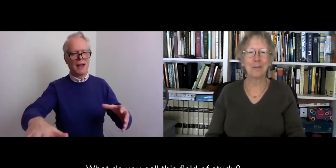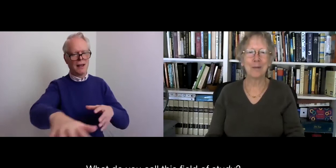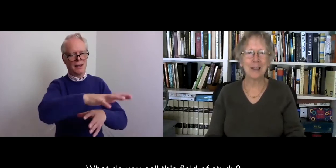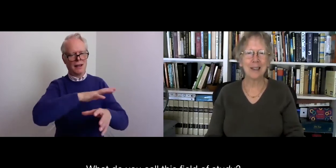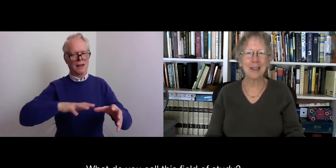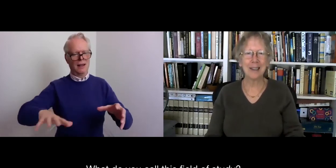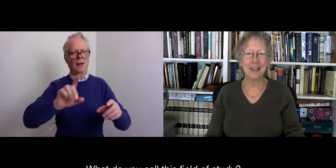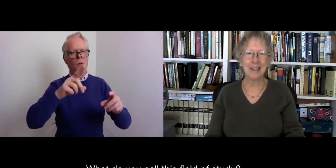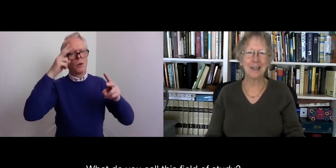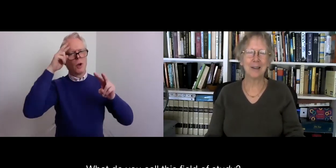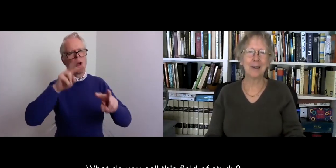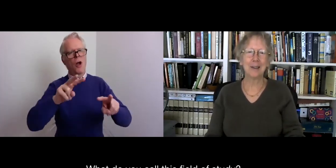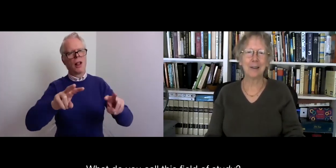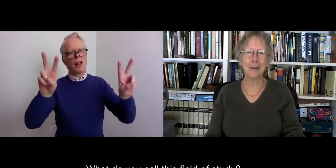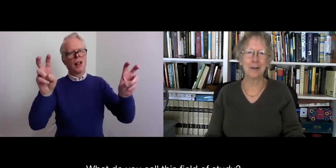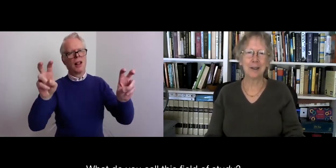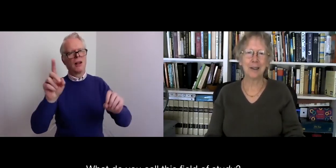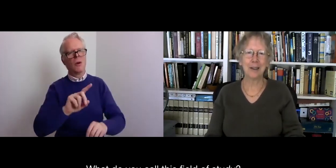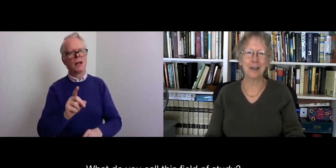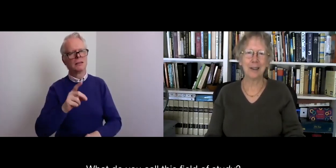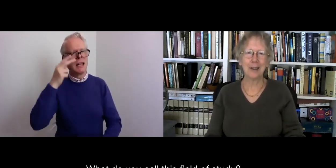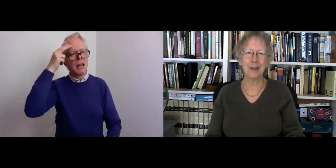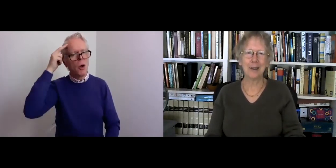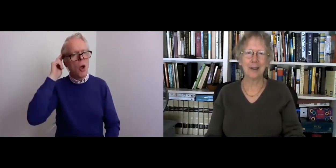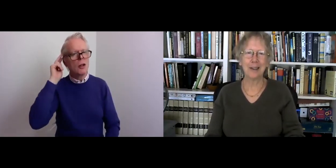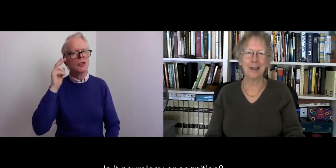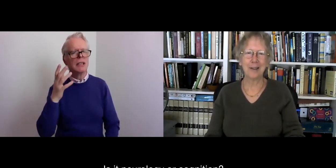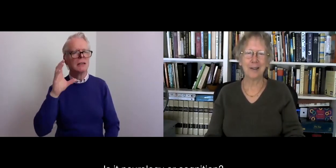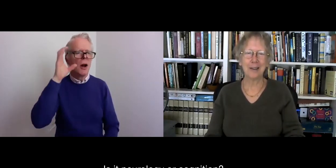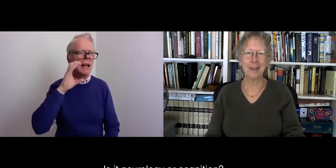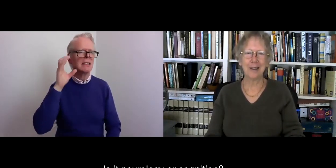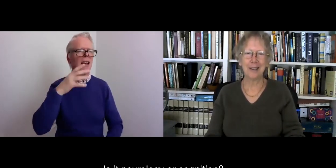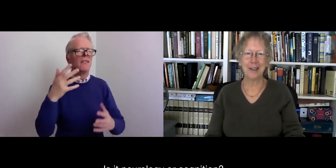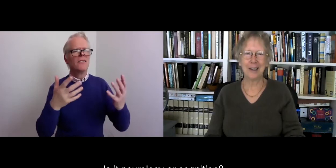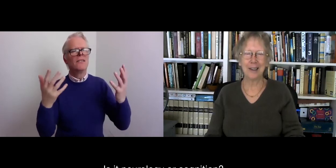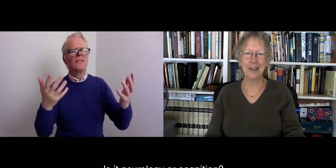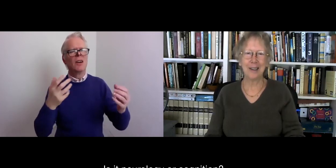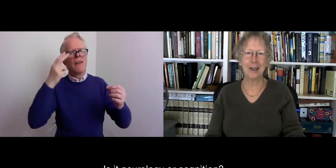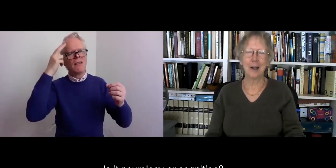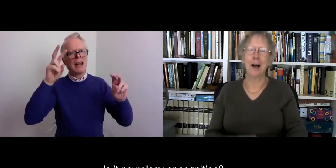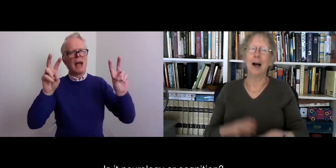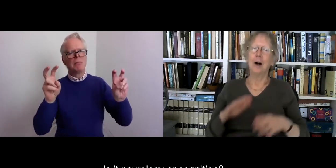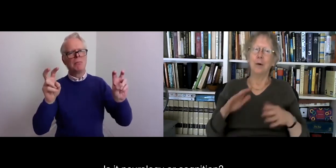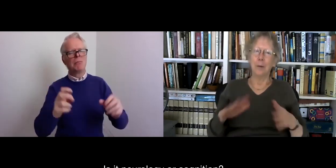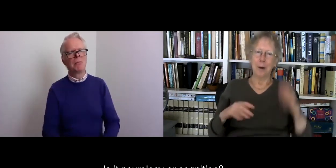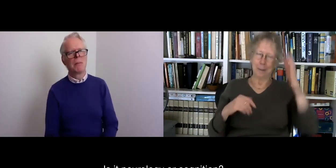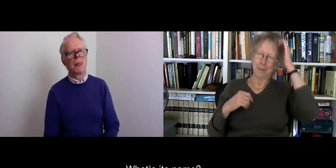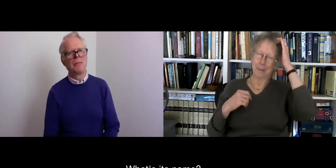What do you call this field of study? Is it neurology or cognition?